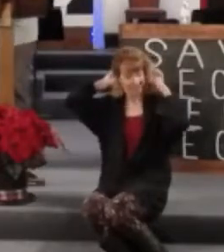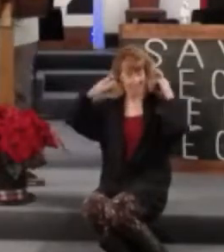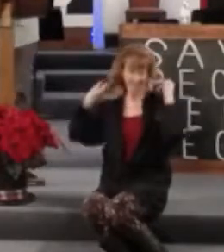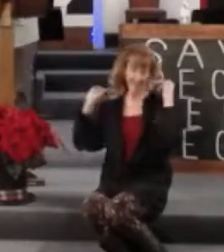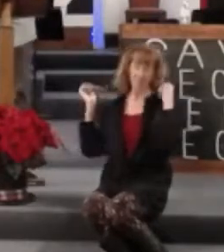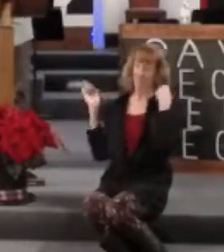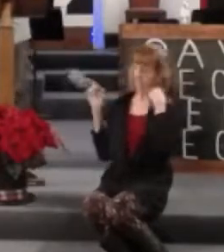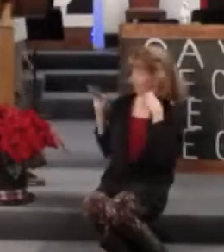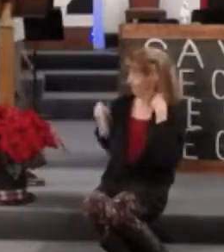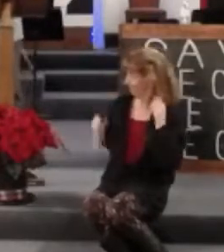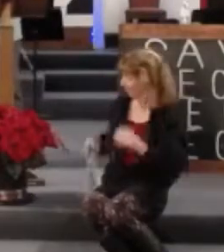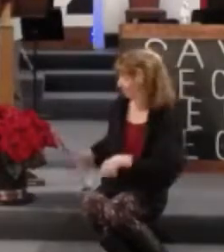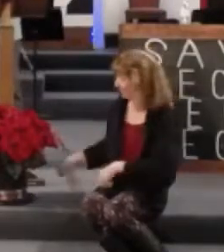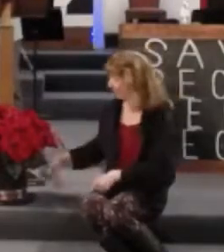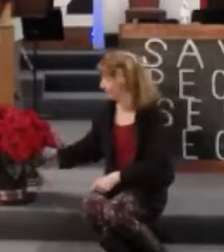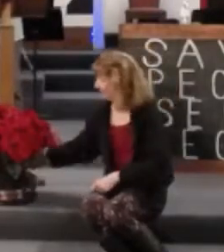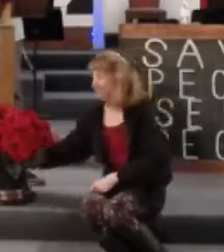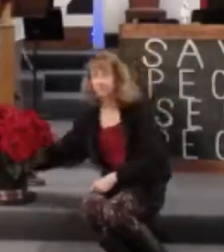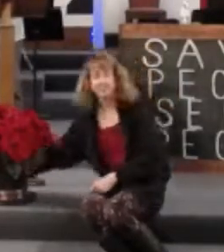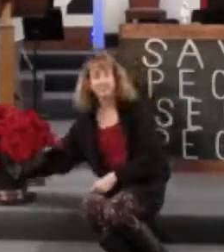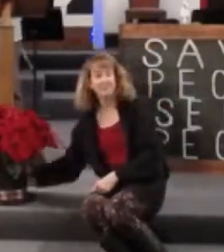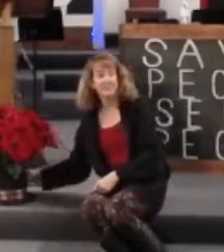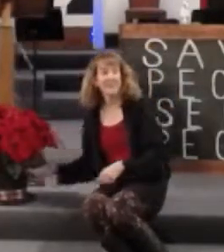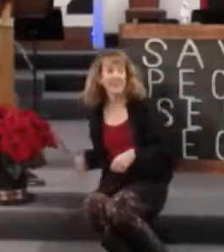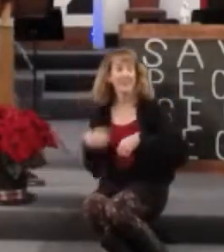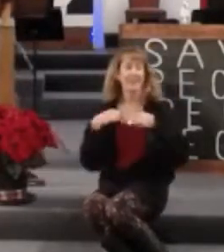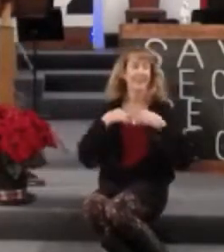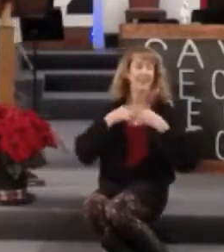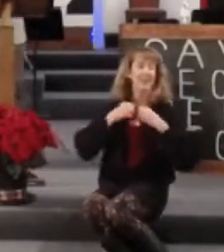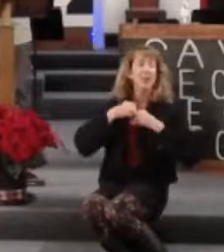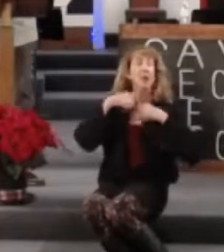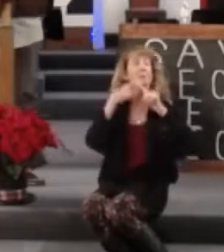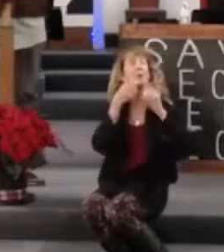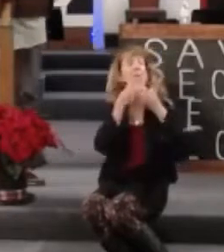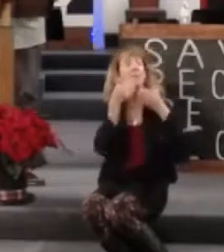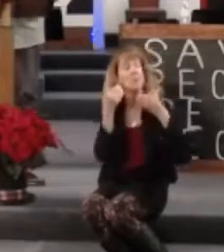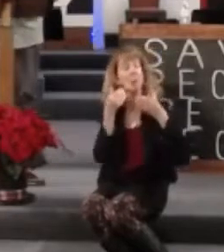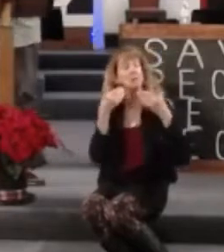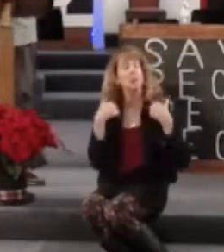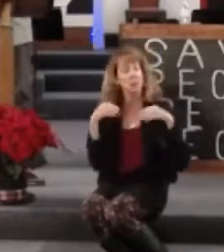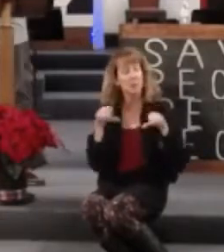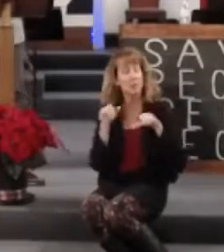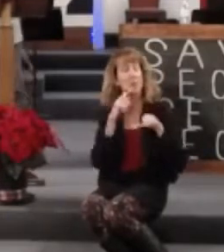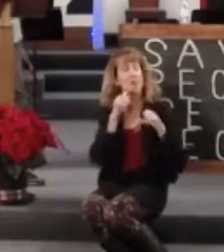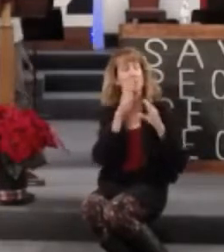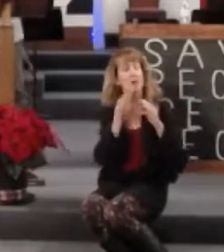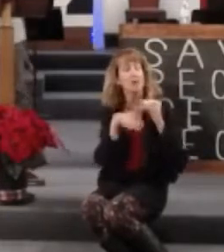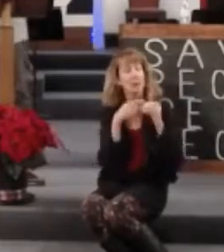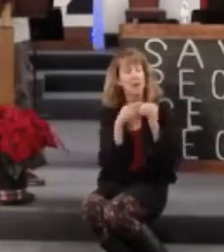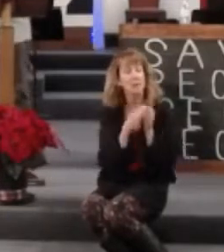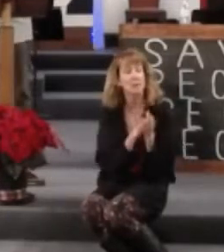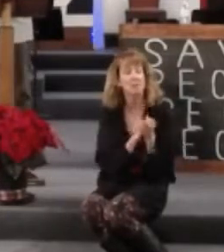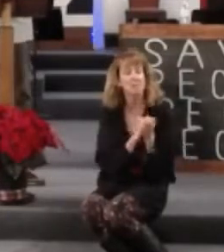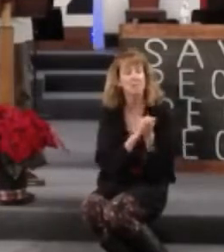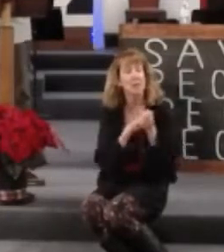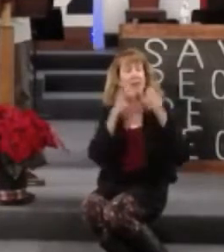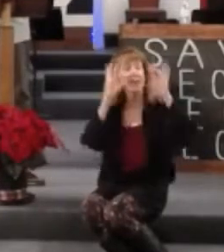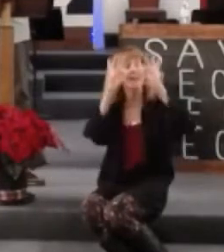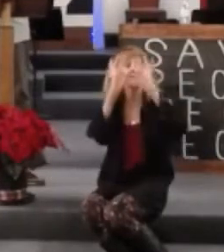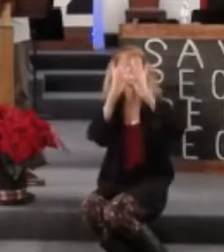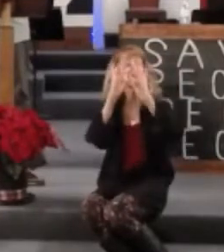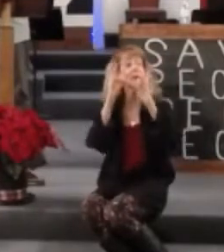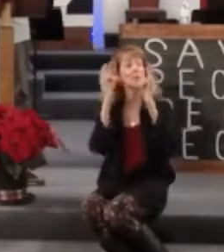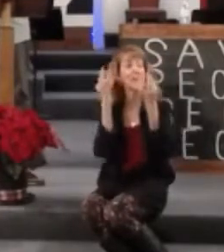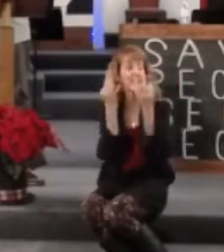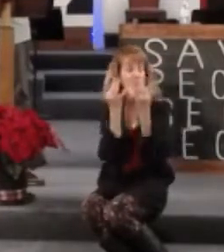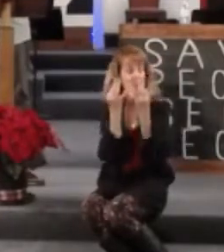going to do that in just a short while, but before we get there, I want to talk about family. I want to